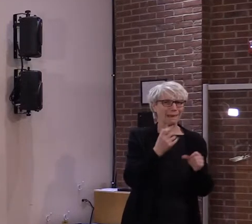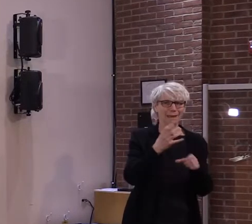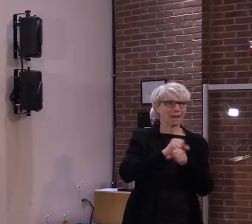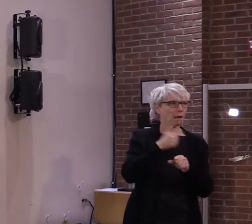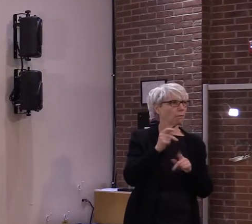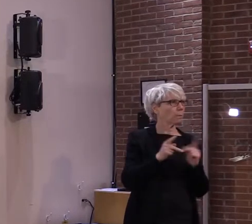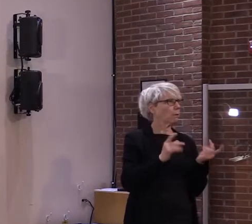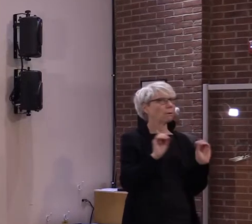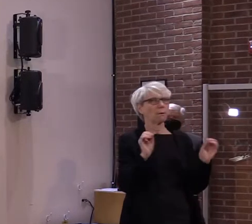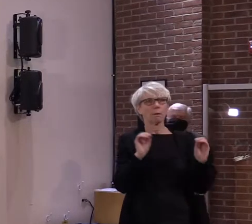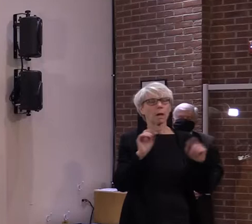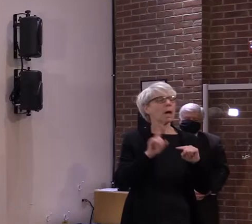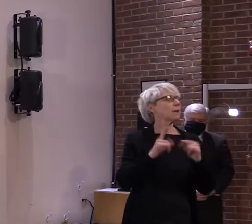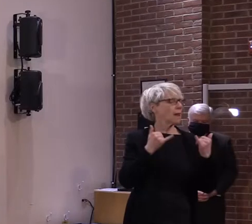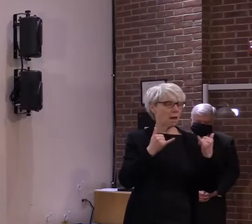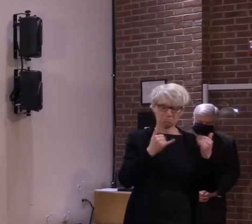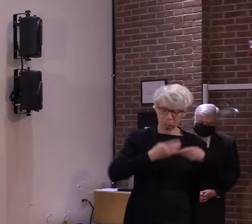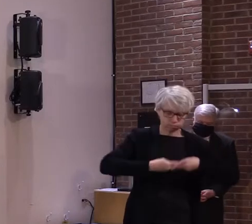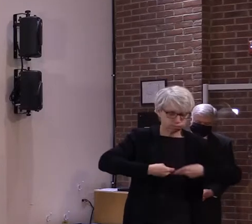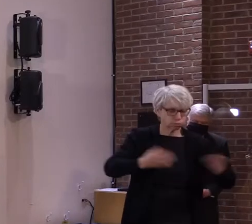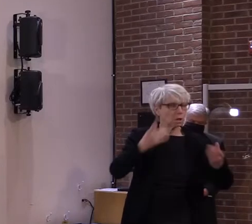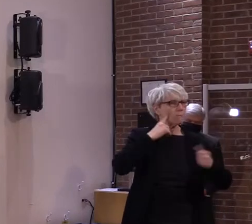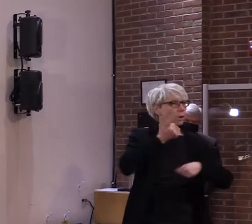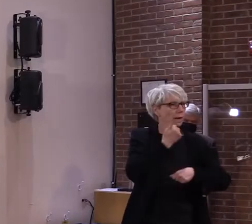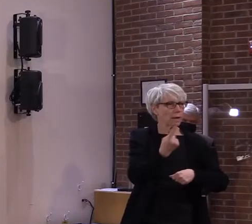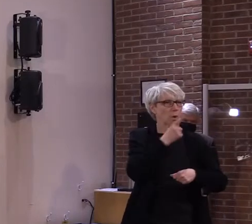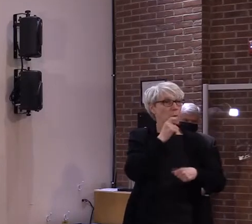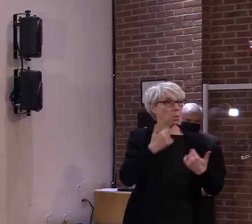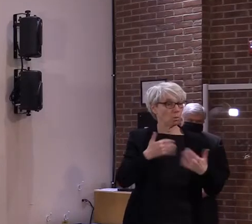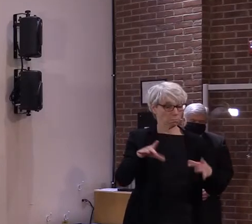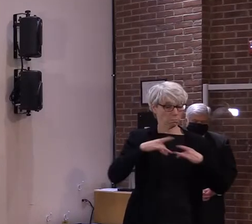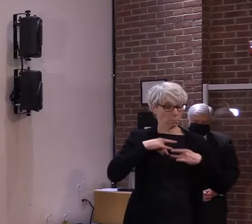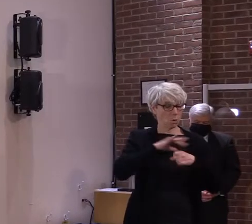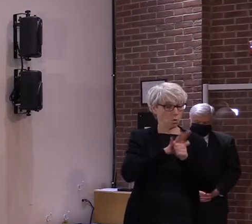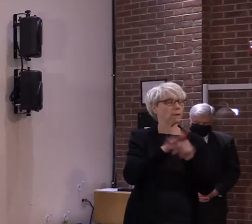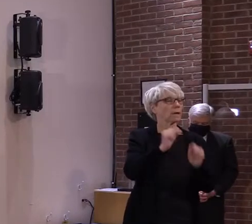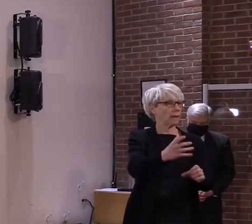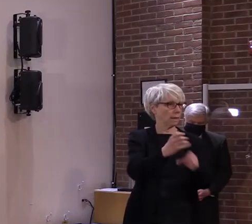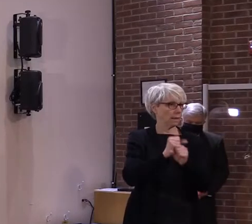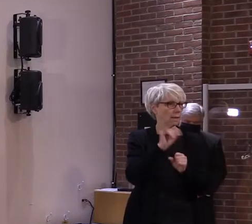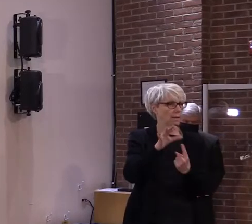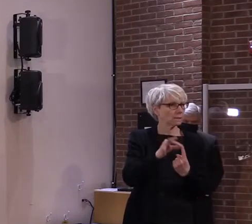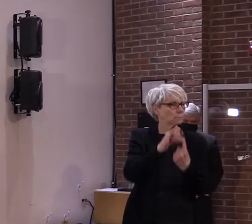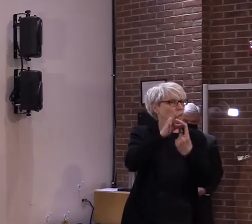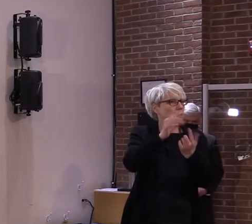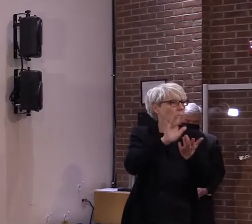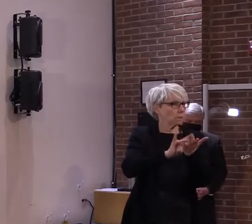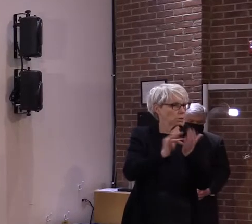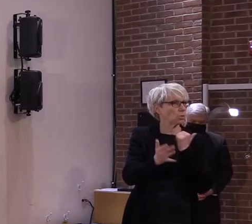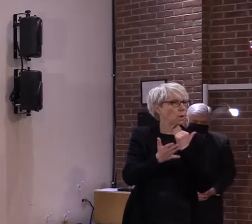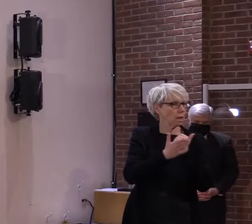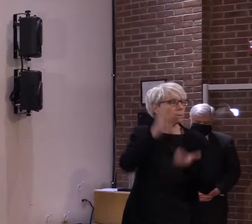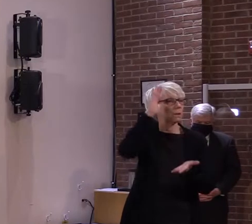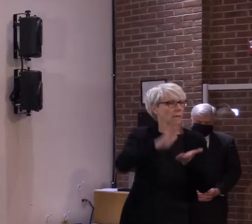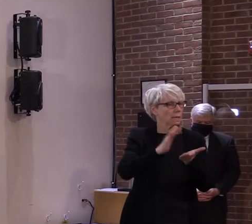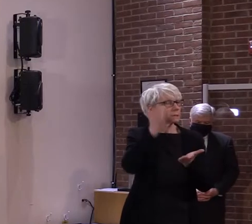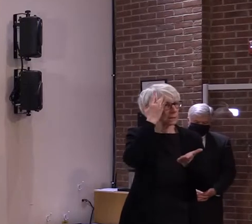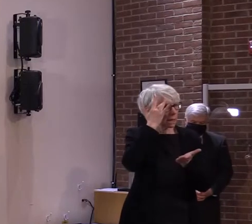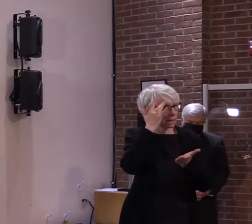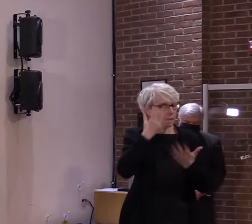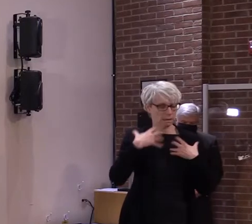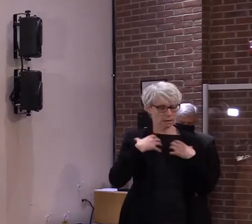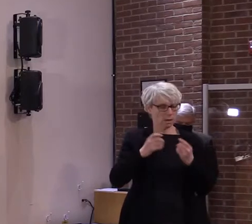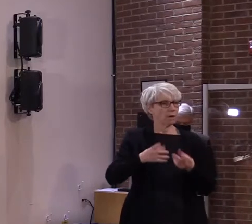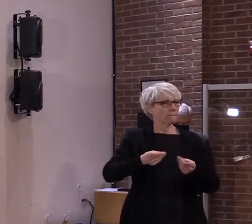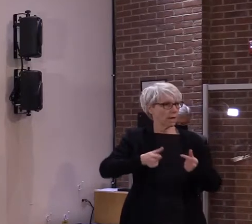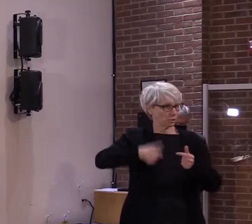to monitor how we're doing as we follow this path forward, because this progress still depends on you. We cannot simply